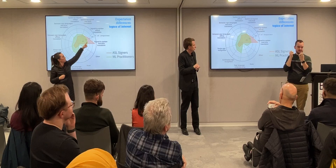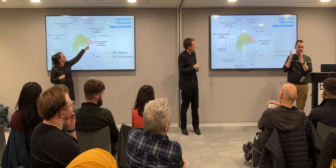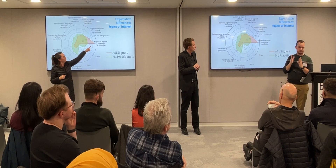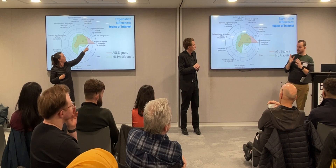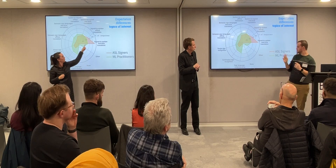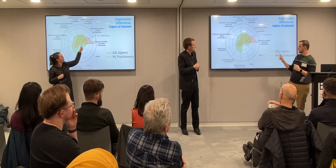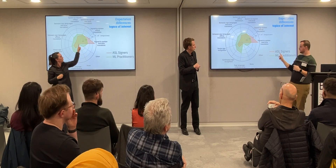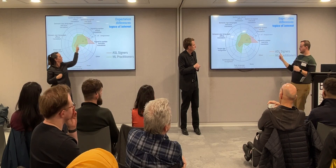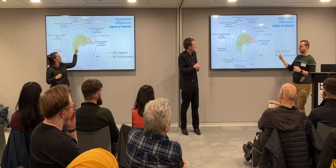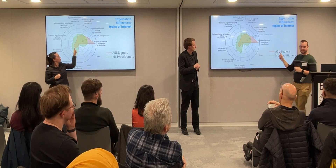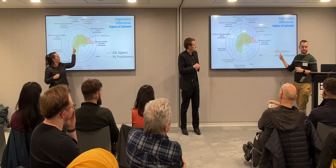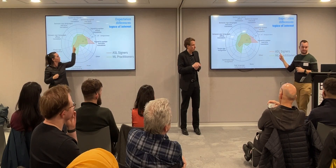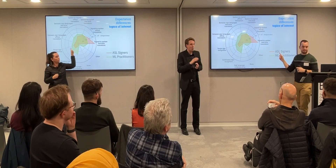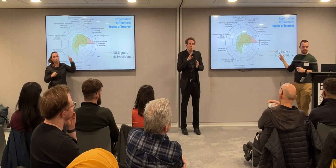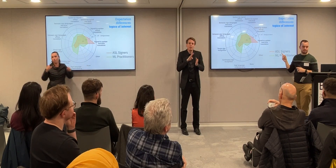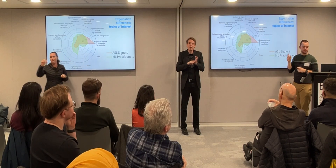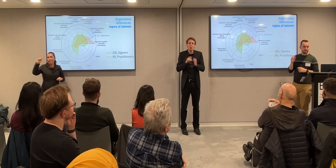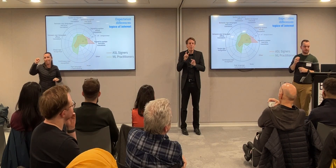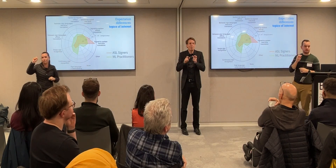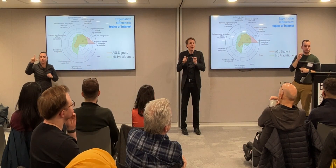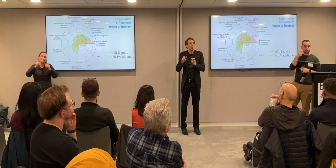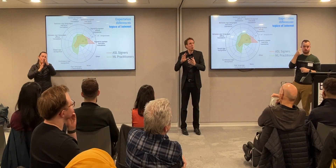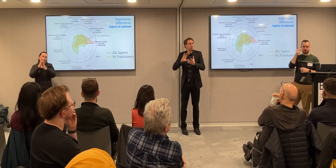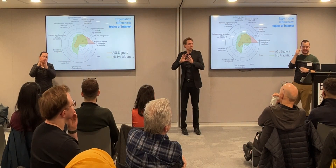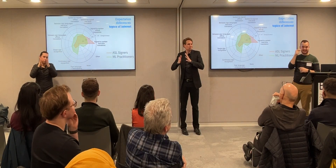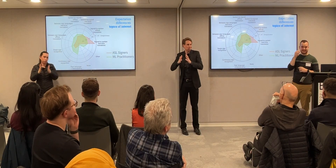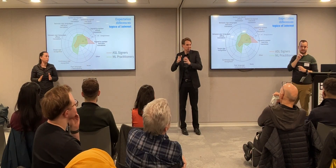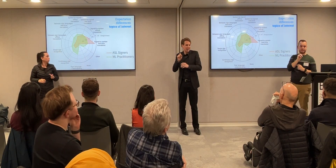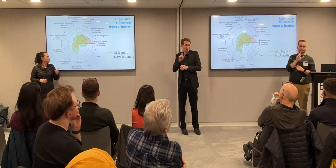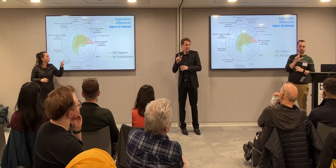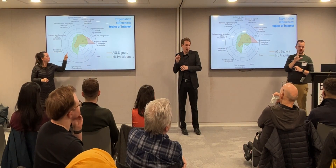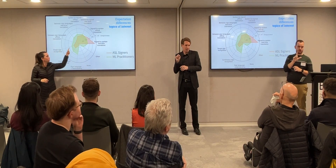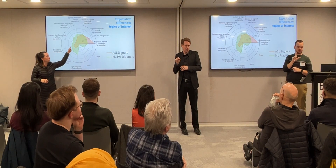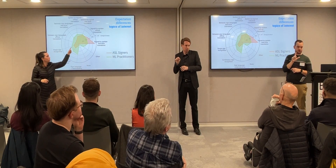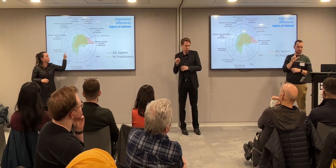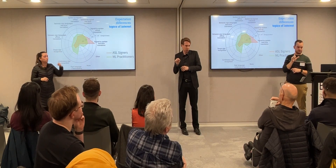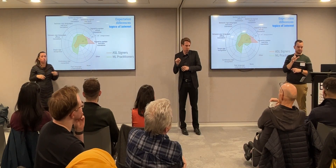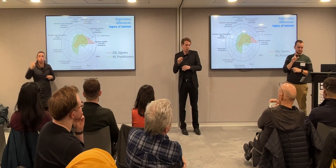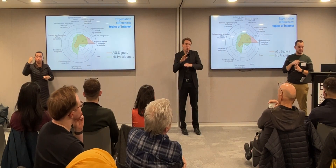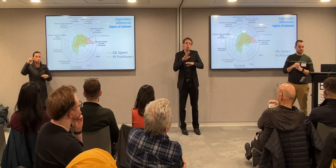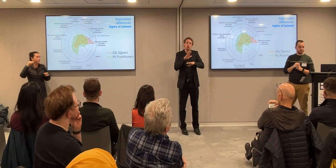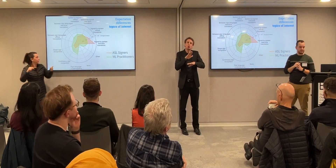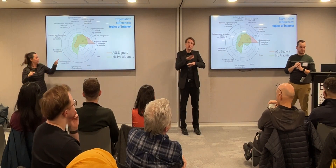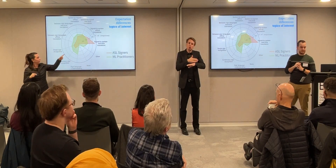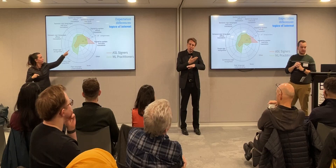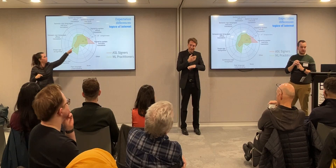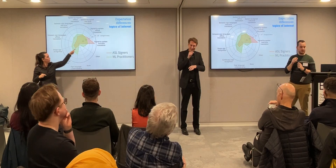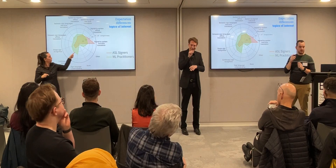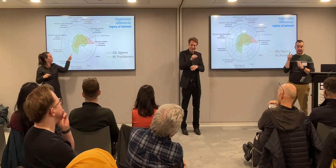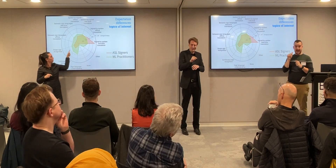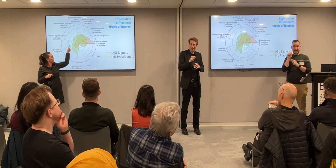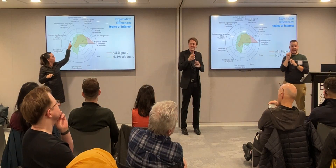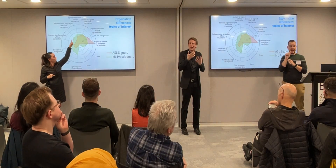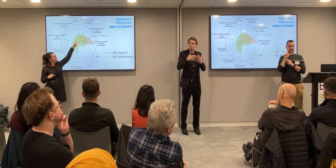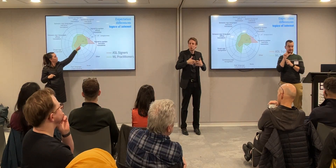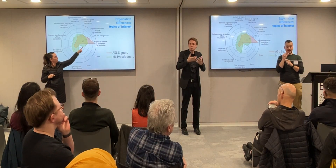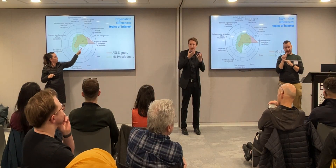these are the ASL signers that were involved in the survey. And the green are the machine learning